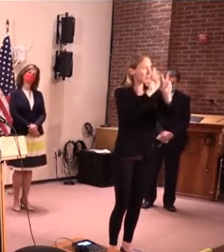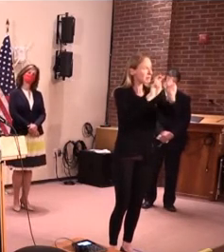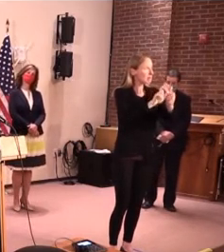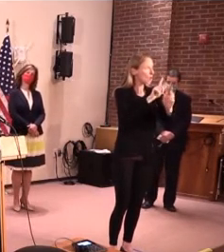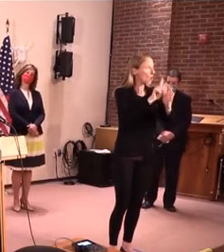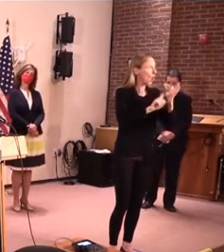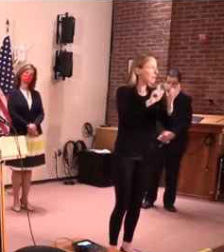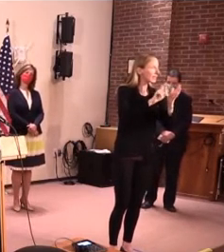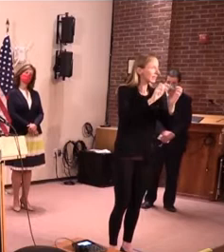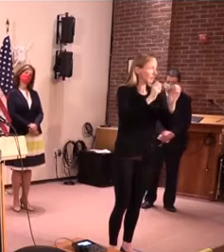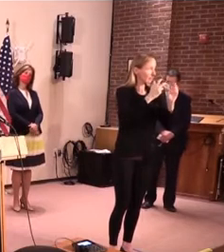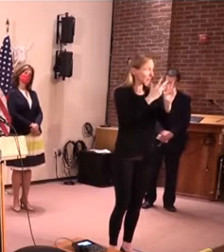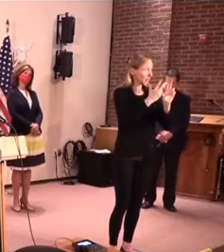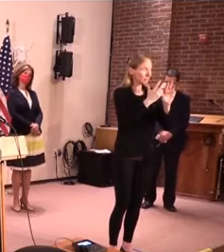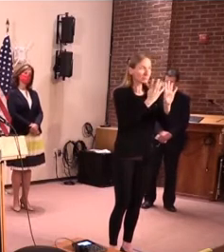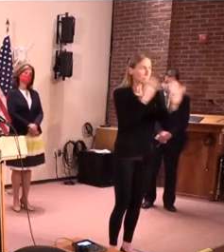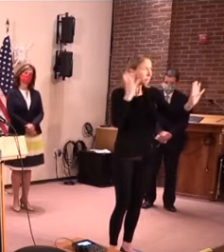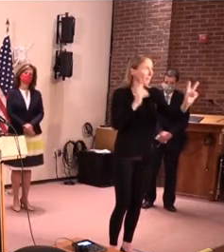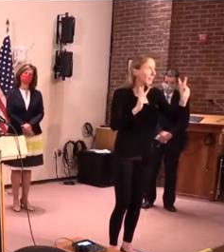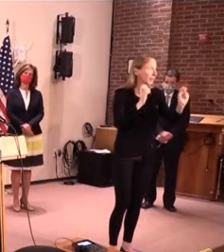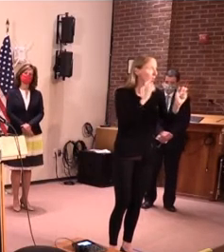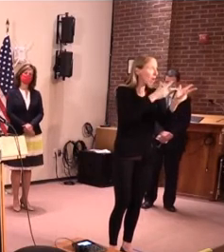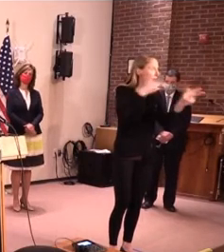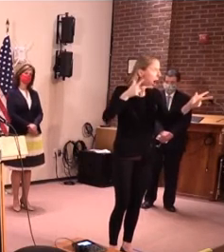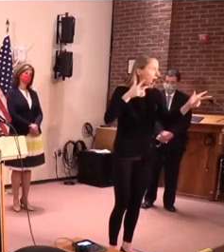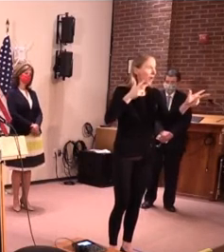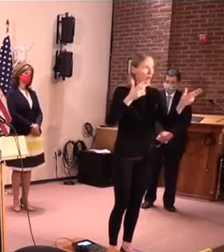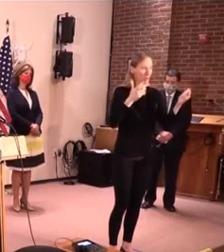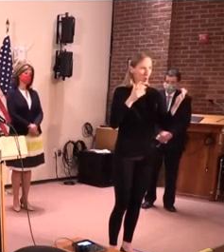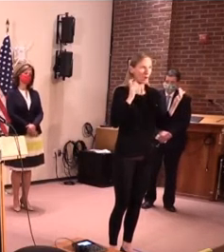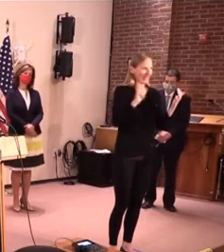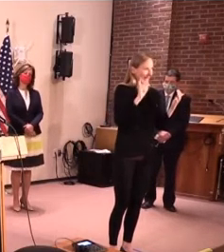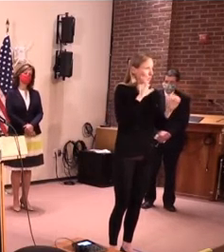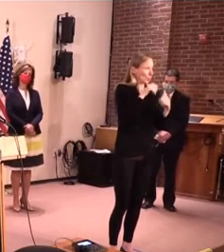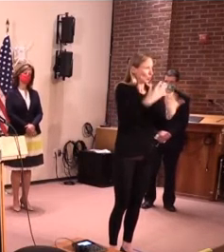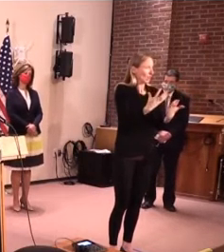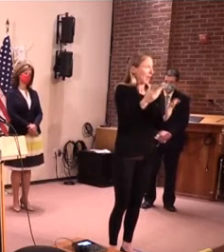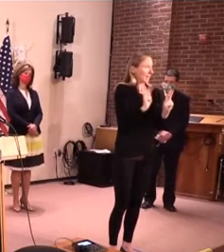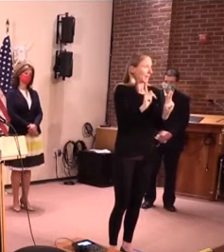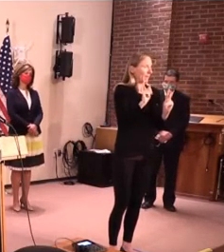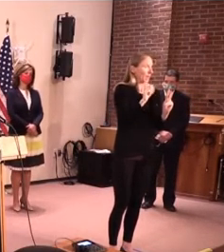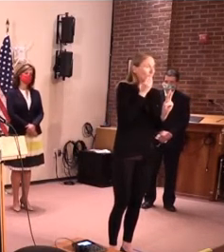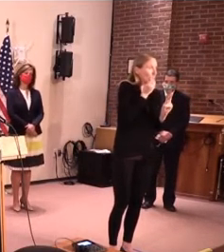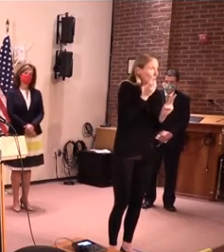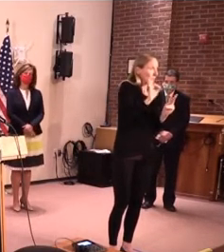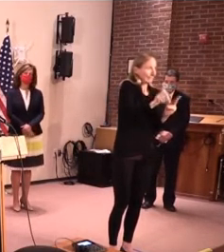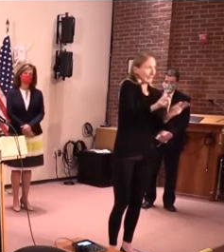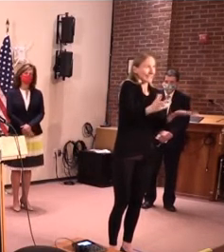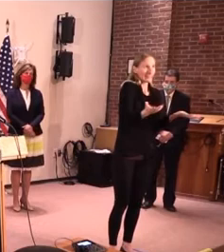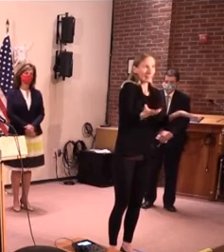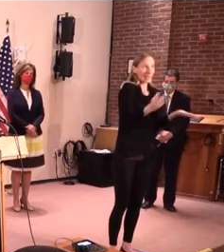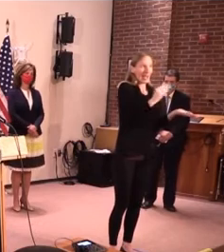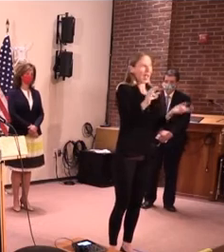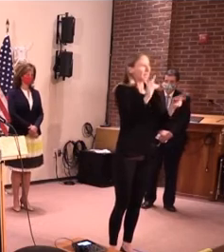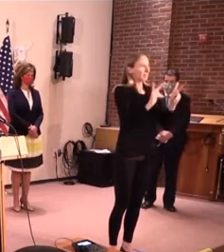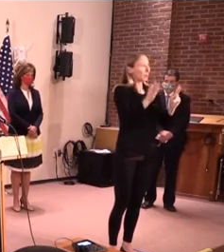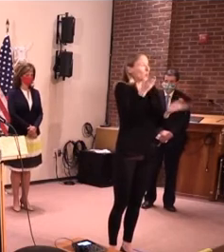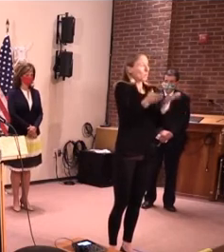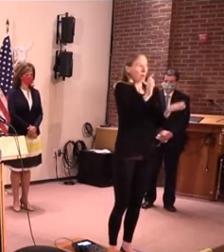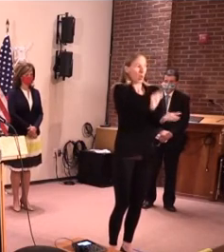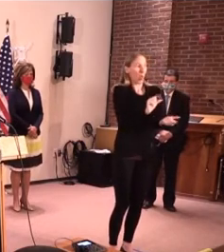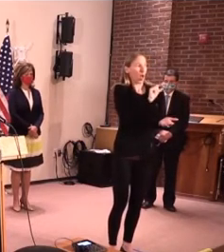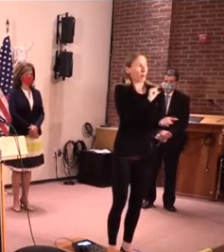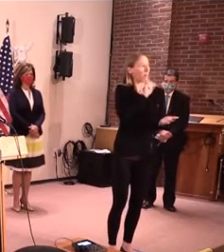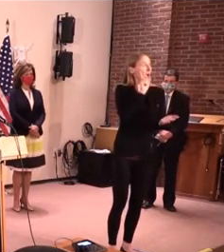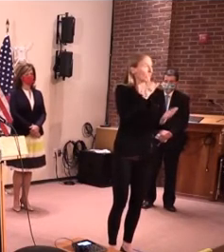need, as well as what we can do in the future to provide for those in need and to encourage those who may